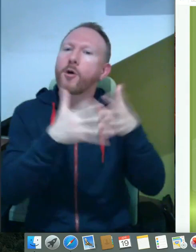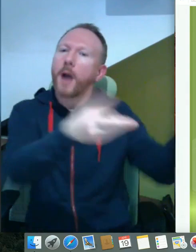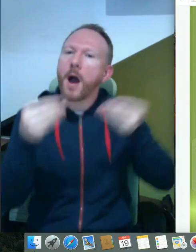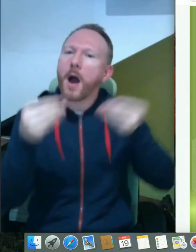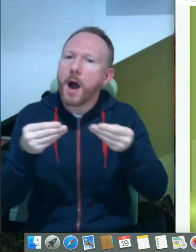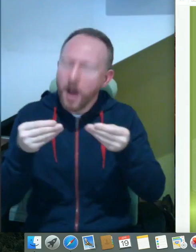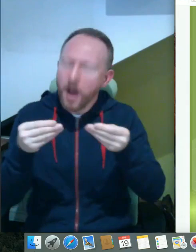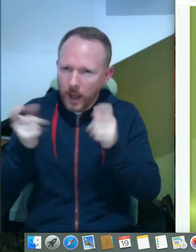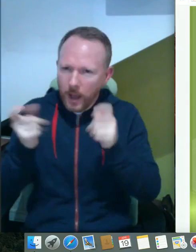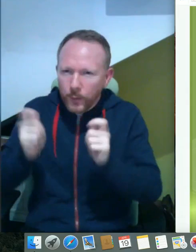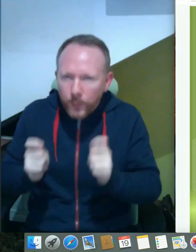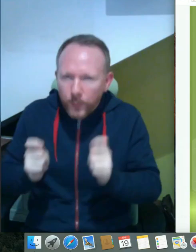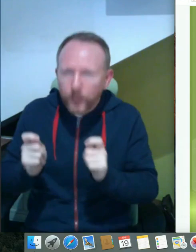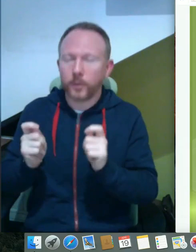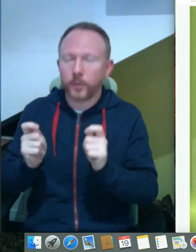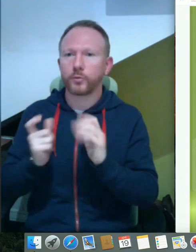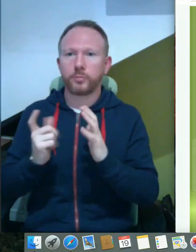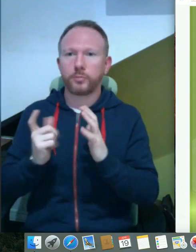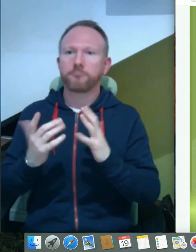English system,